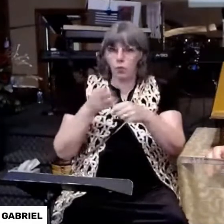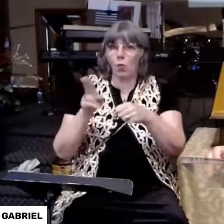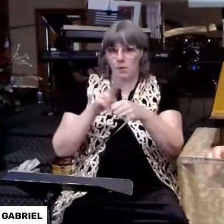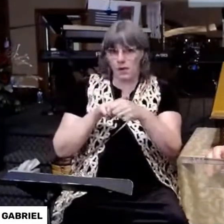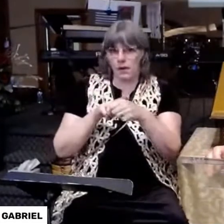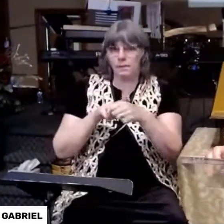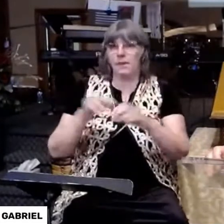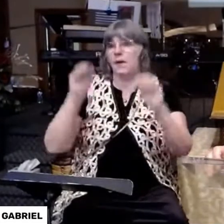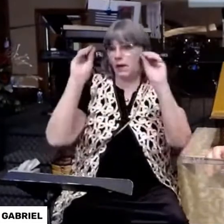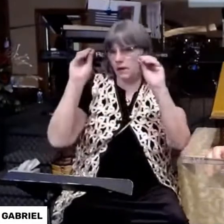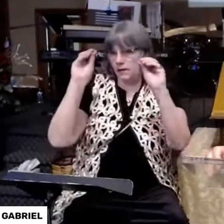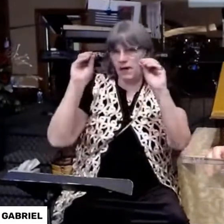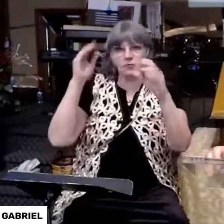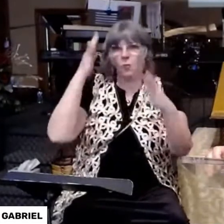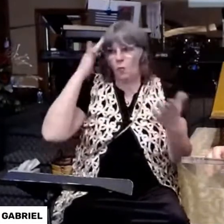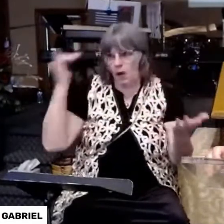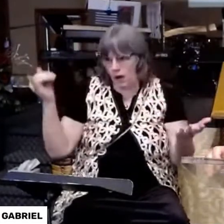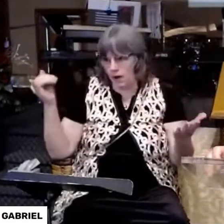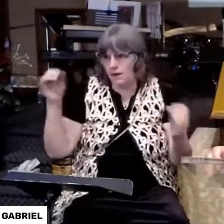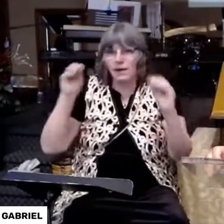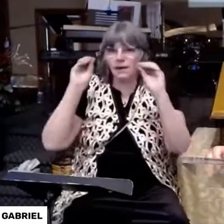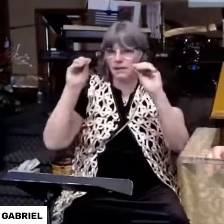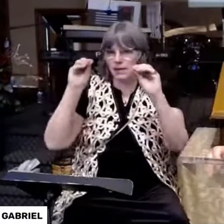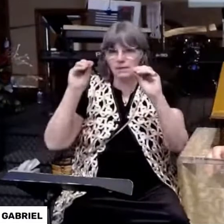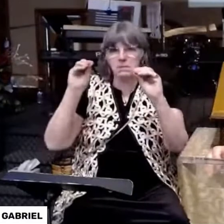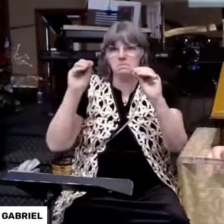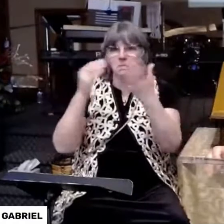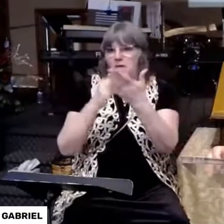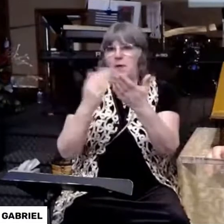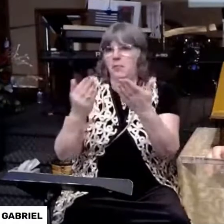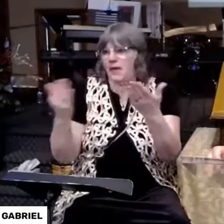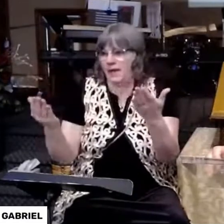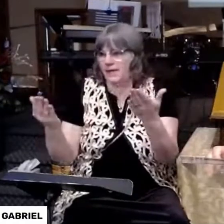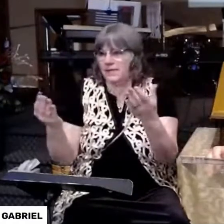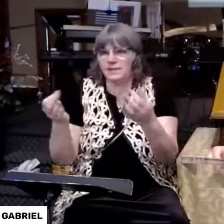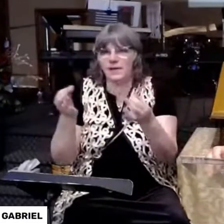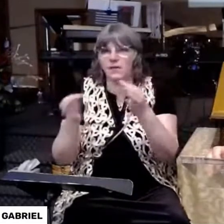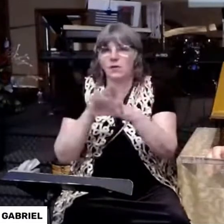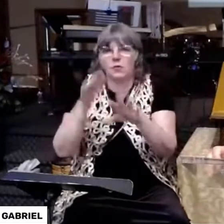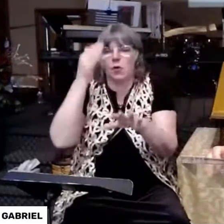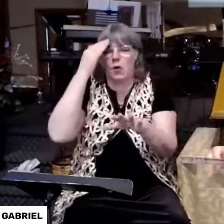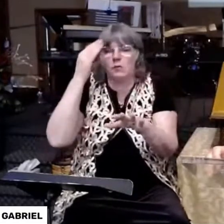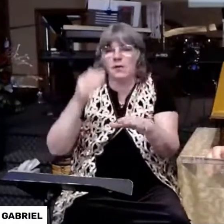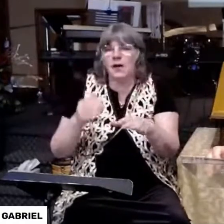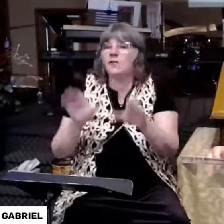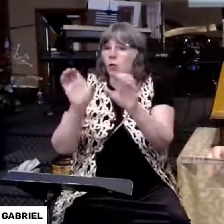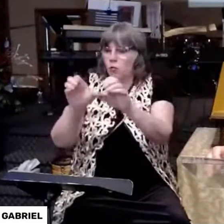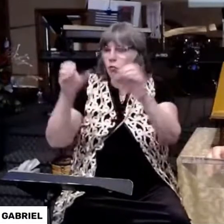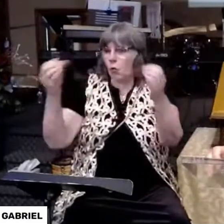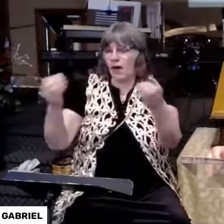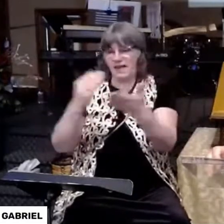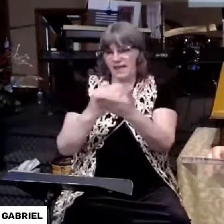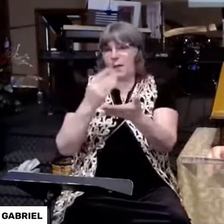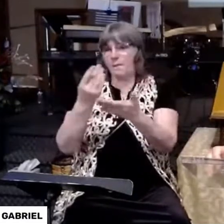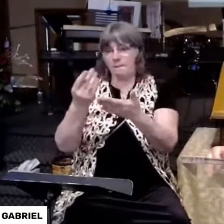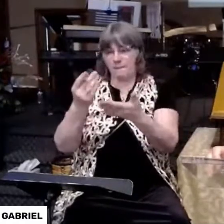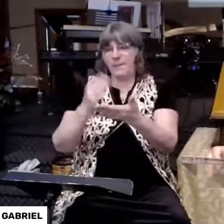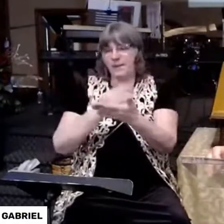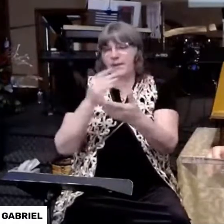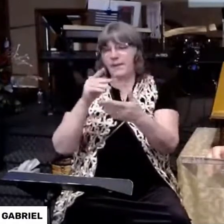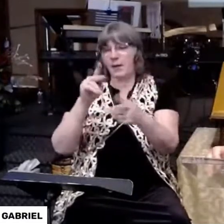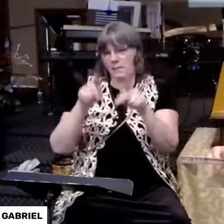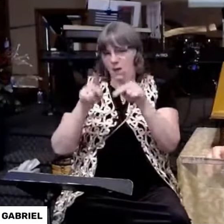the word Torah is usually translated in Bibles as the word law, but it's actually a